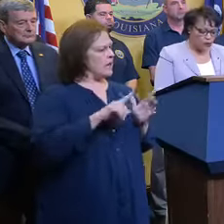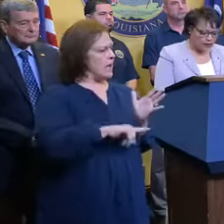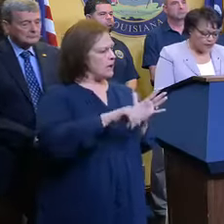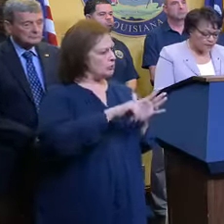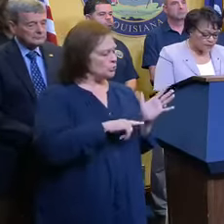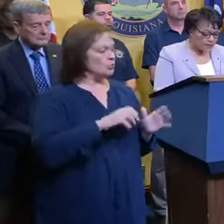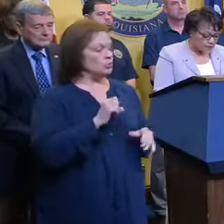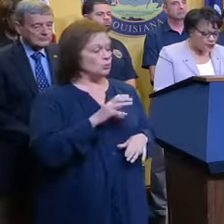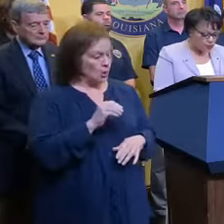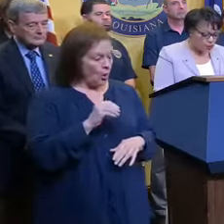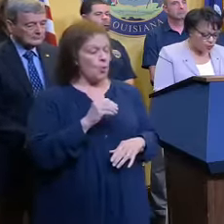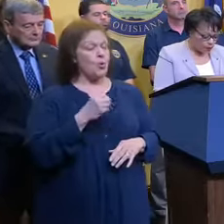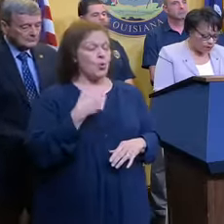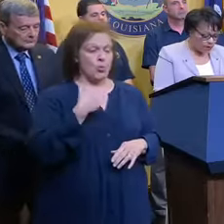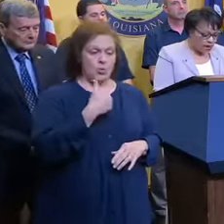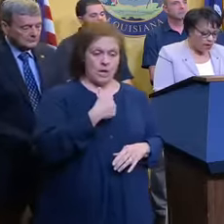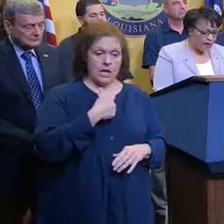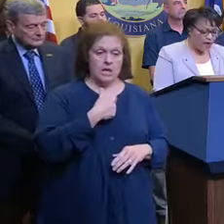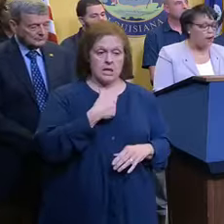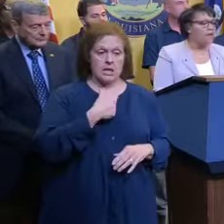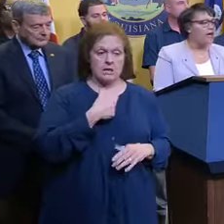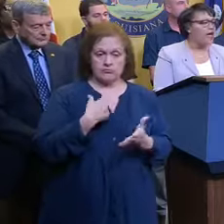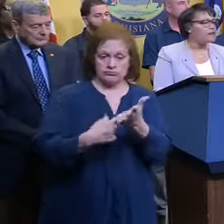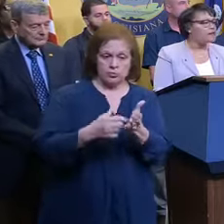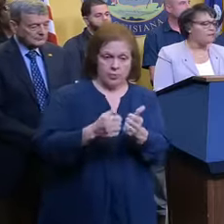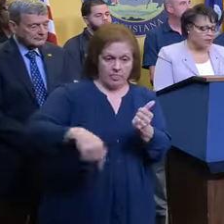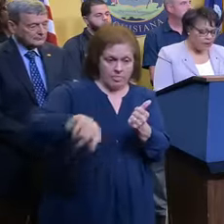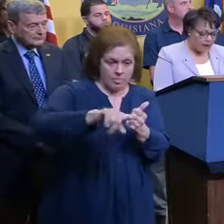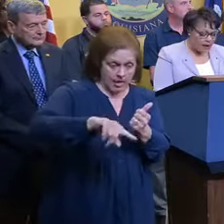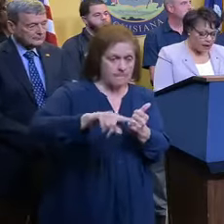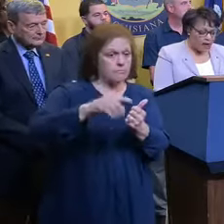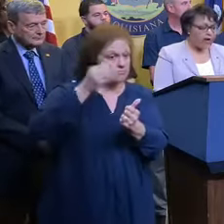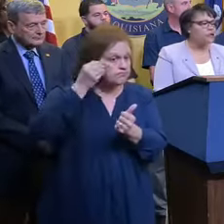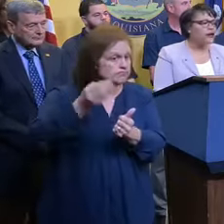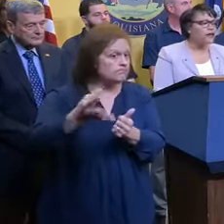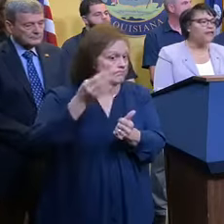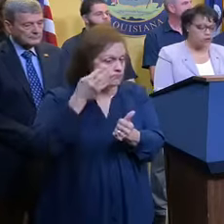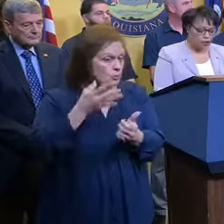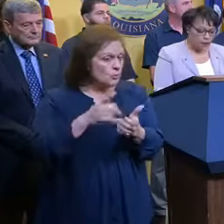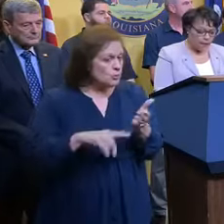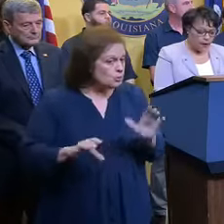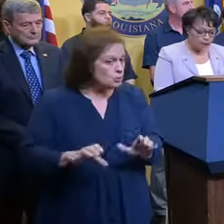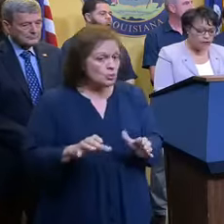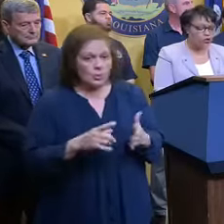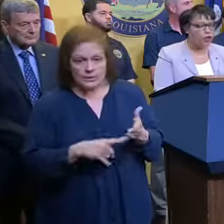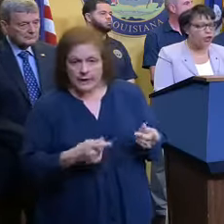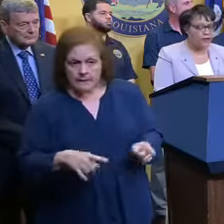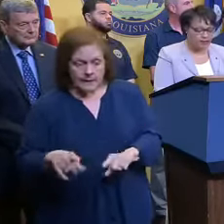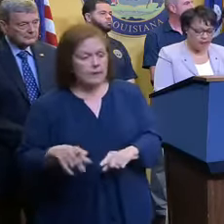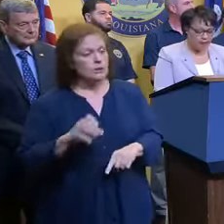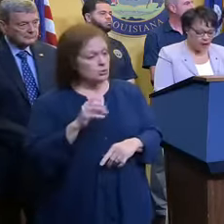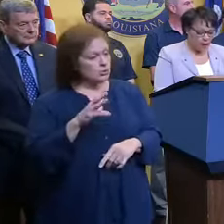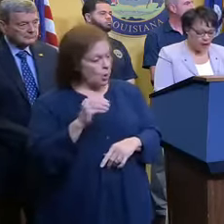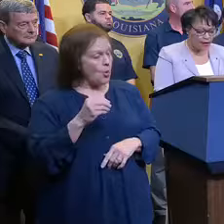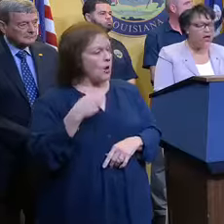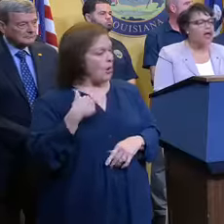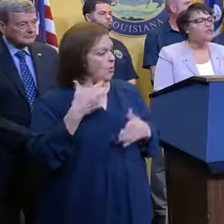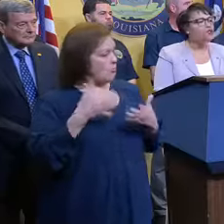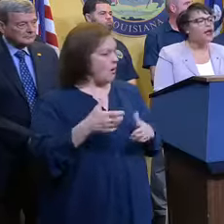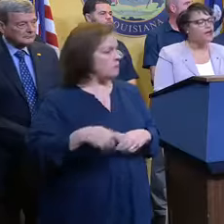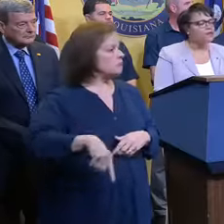everything that we expect them to do, of course, and now I'm asking the media as well as the general public to join us in that